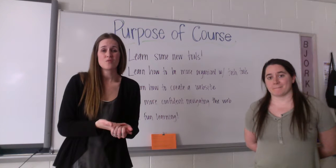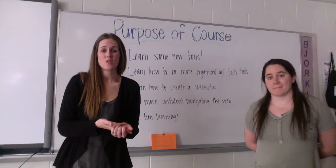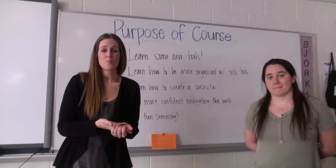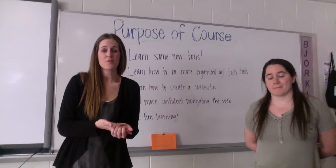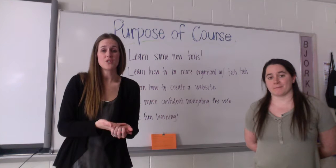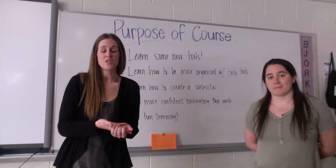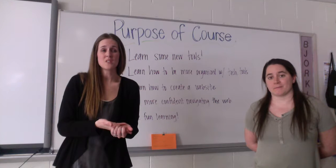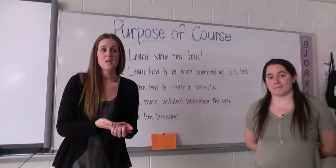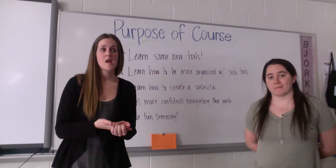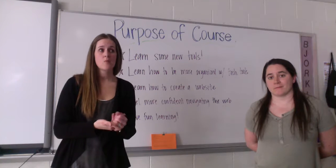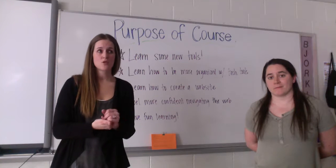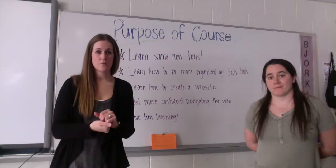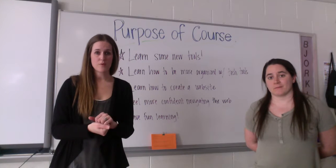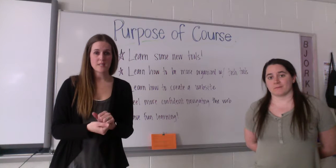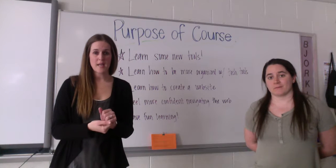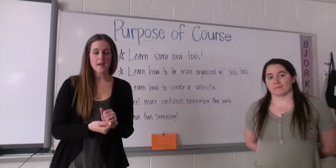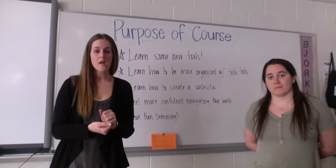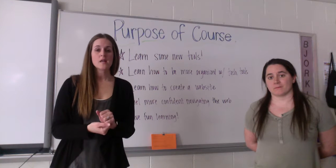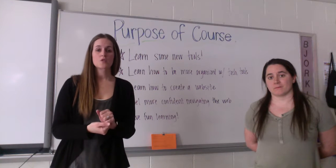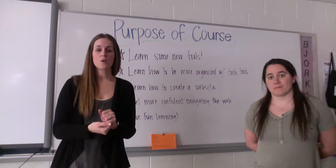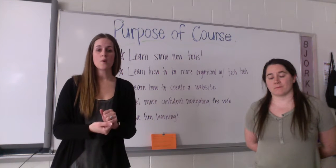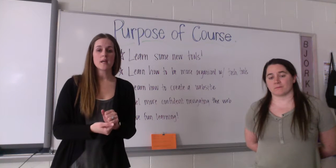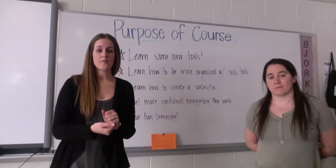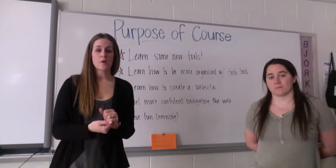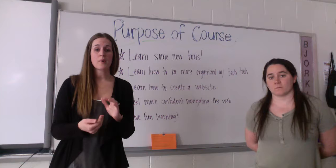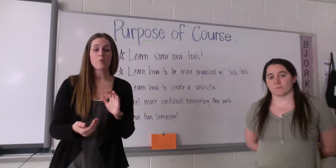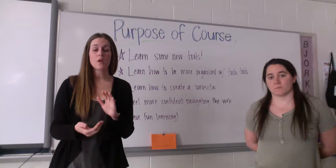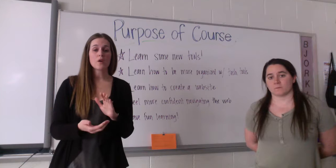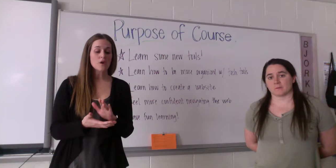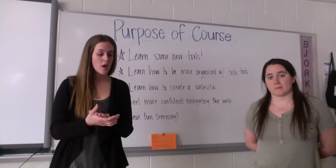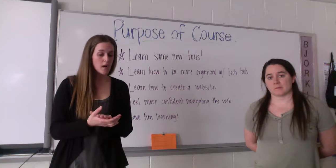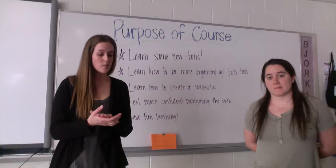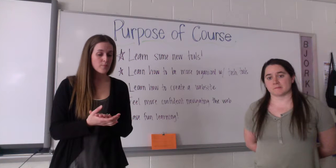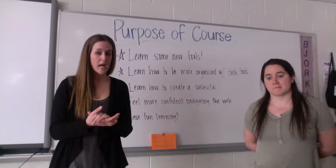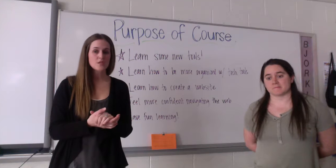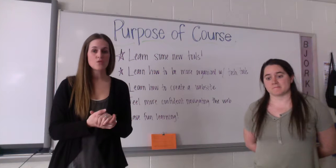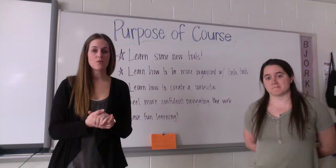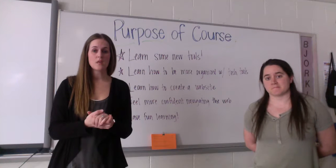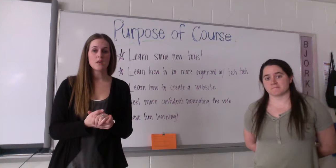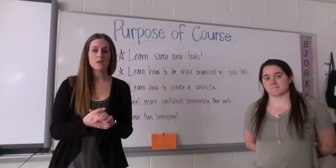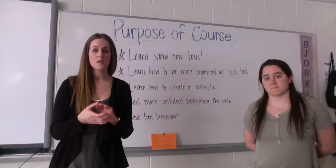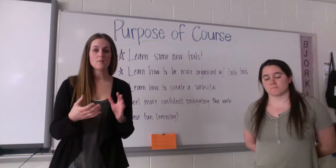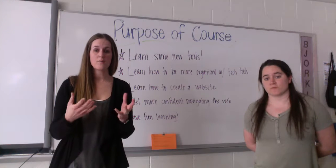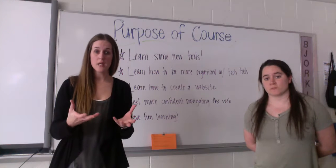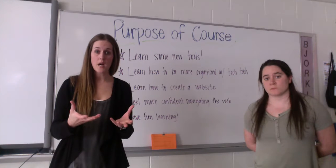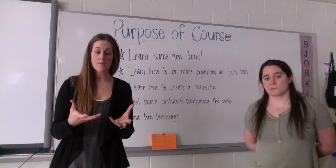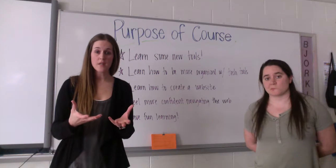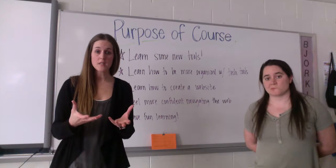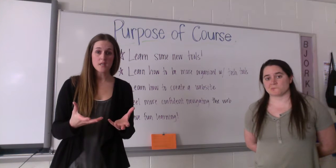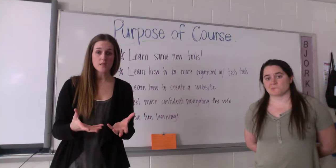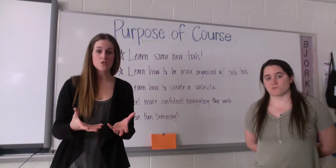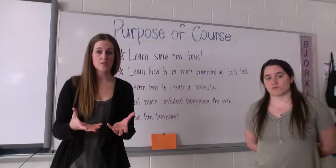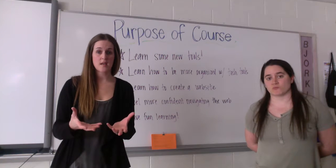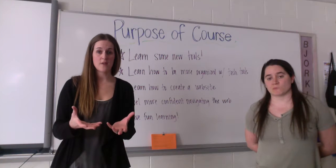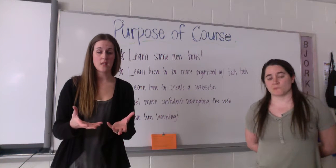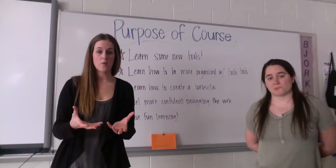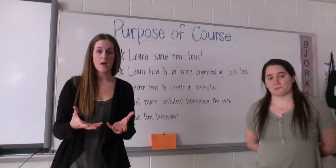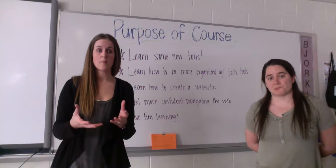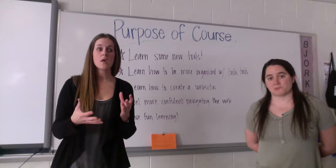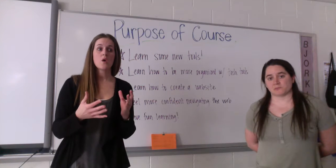lose all privileges, which would be really sad. So we don't want to get there. But we all, back to the being confident in just navigating the web.